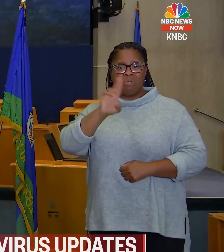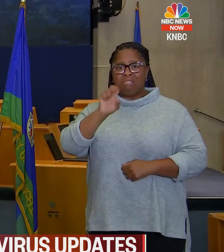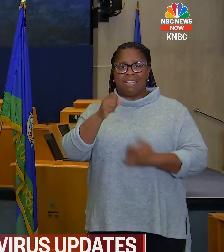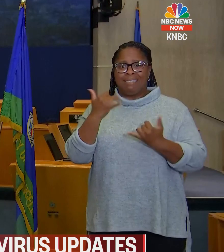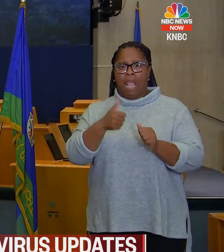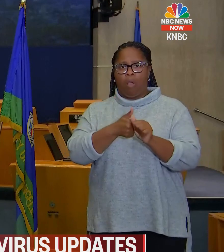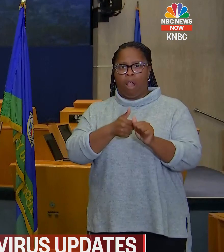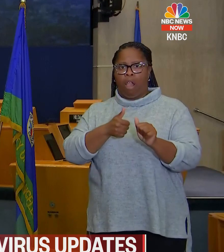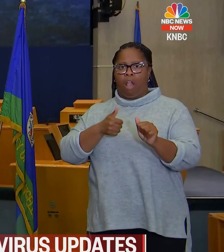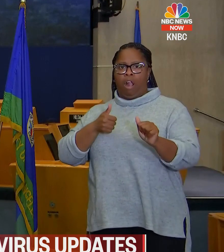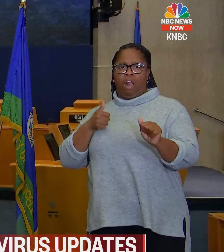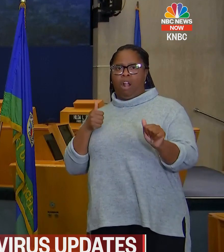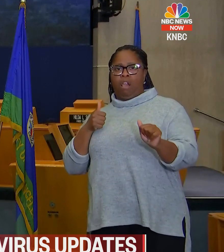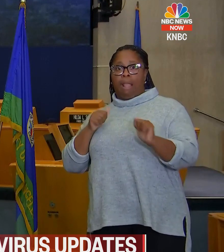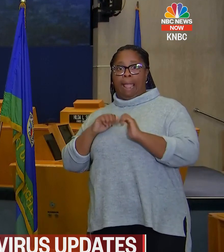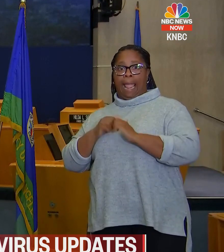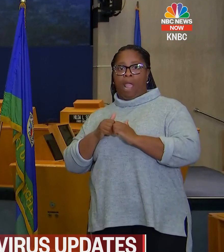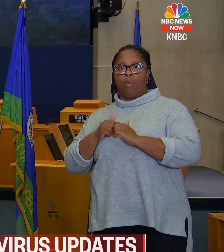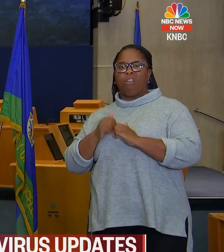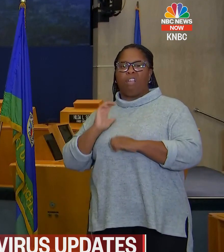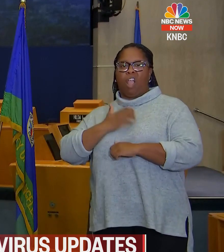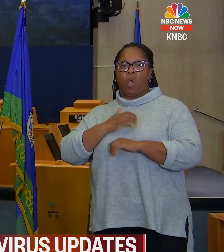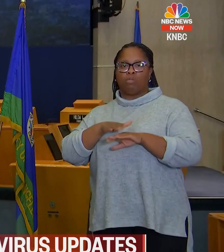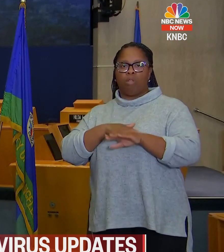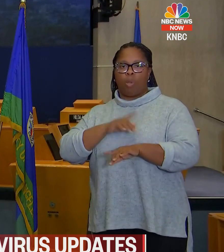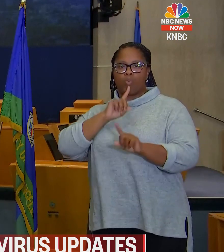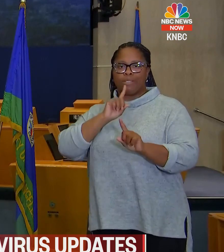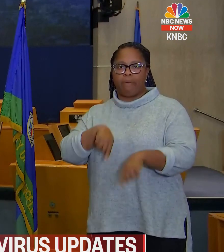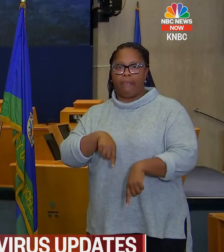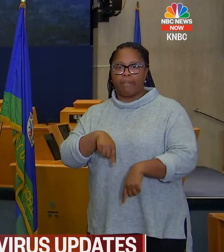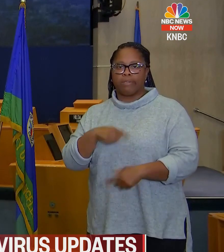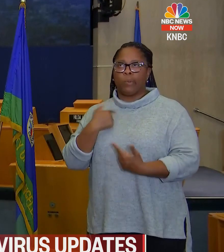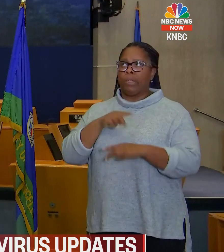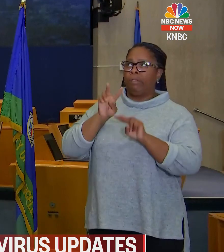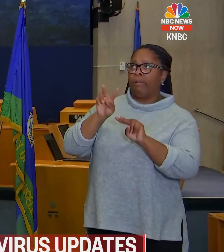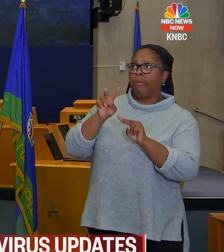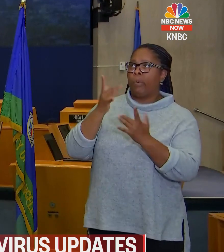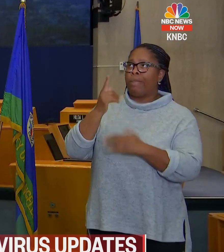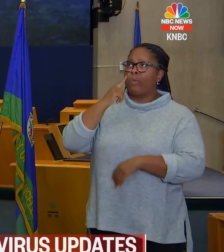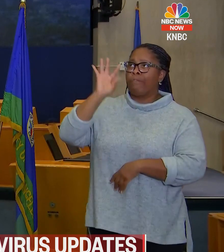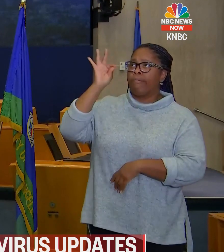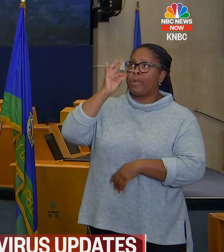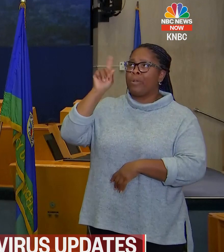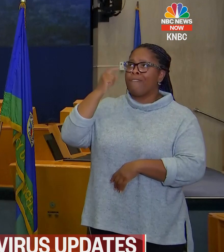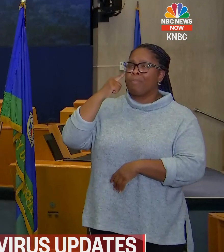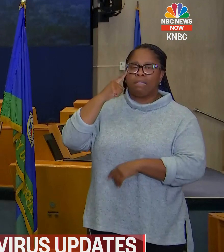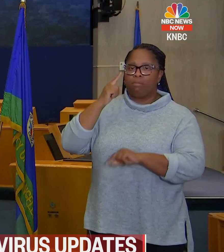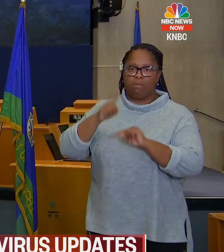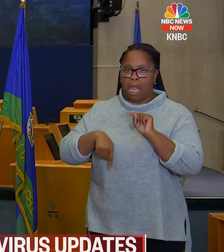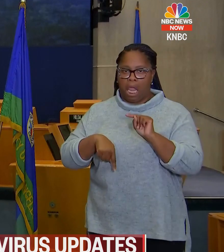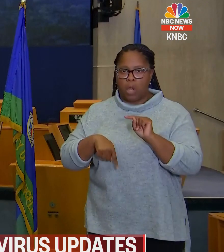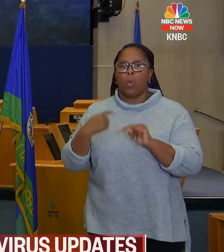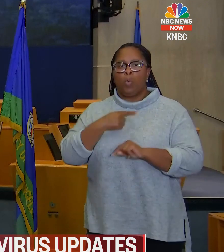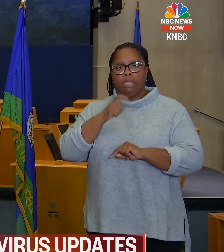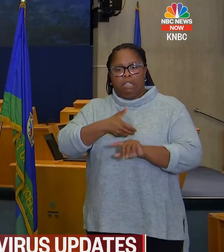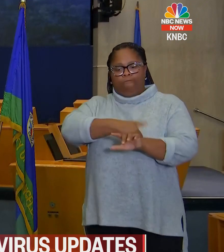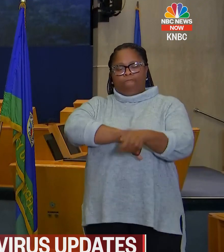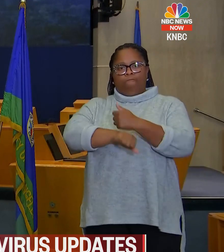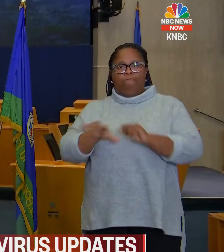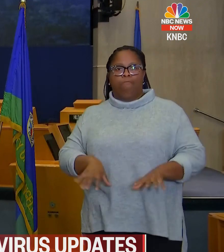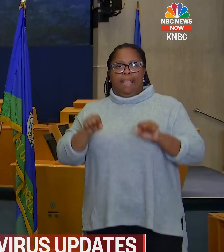other nations in response to this pandemic, and we can't wait on the federal government to fix it. We need to take action